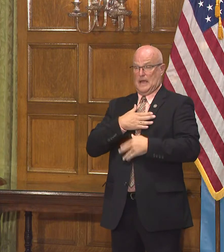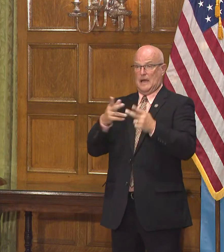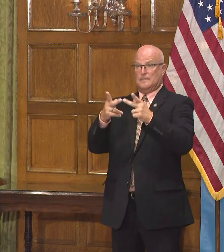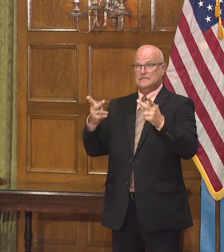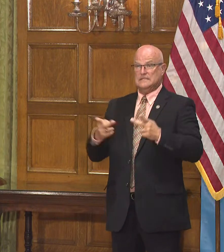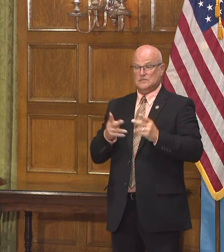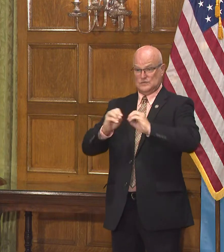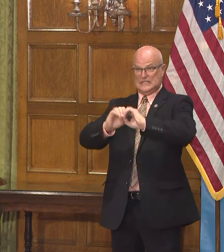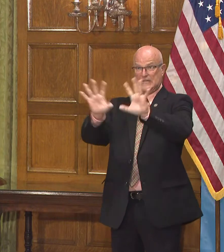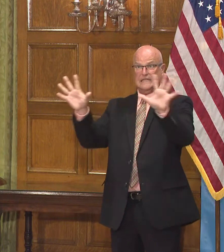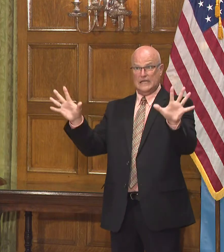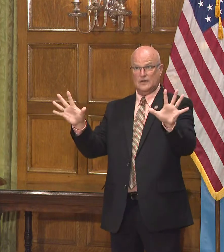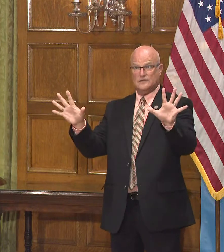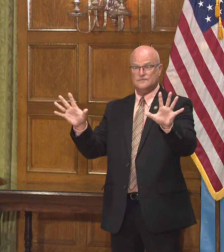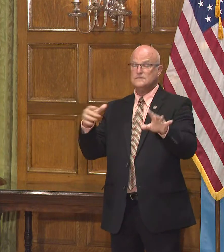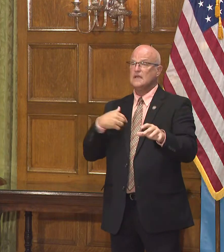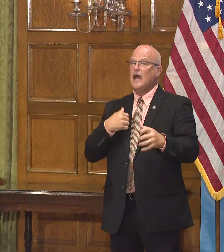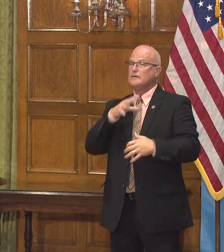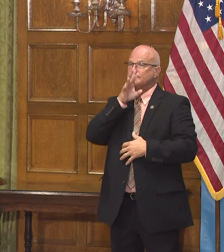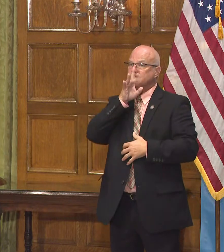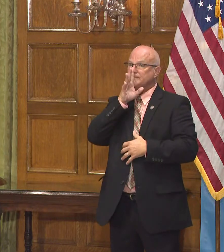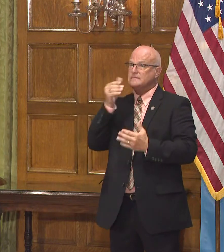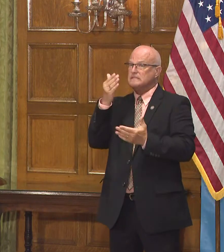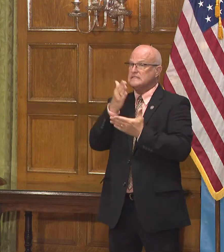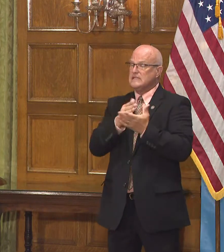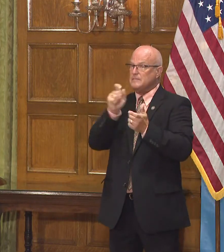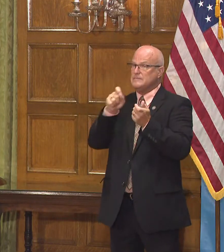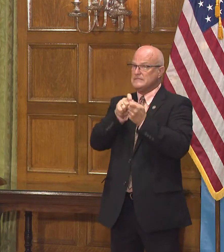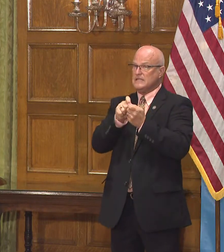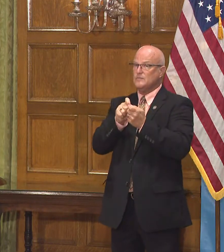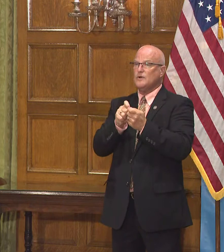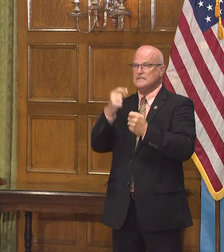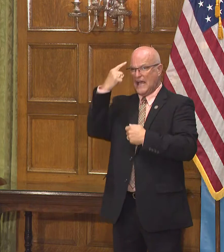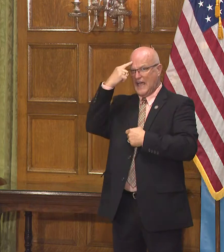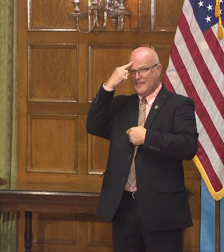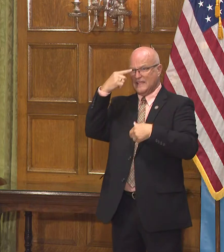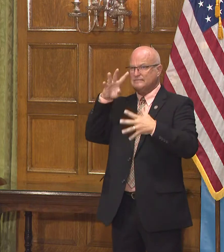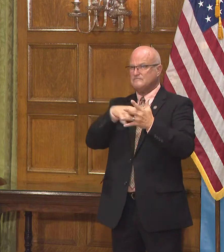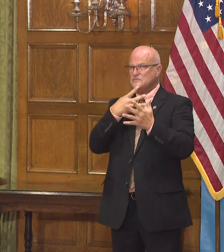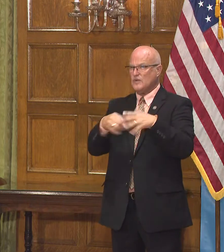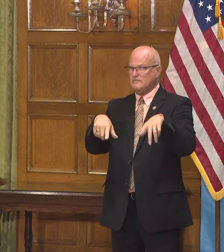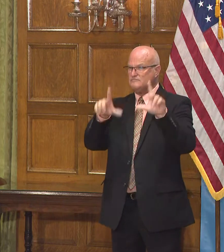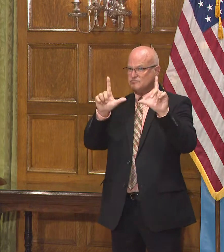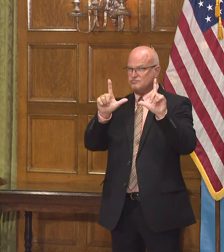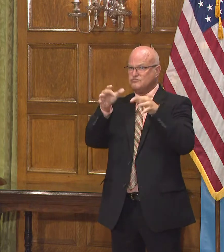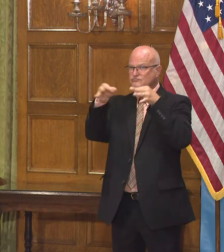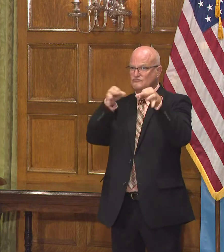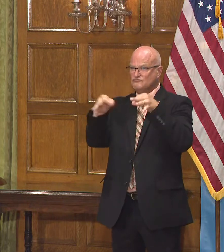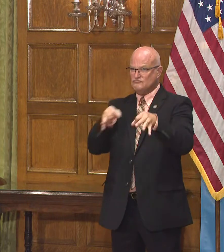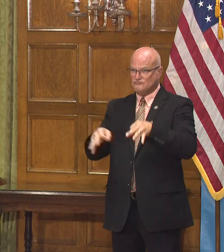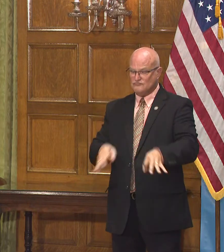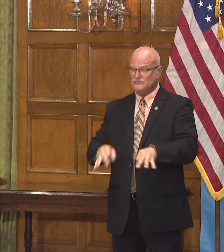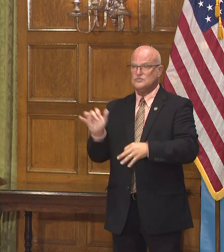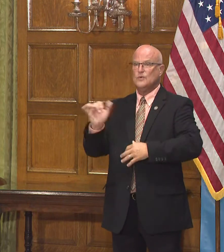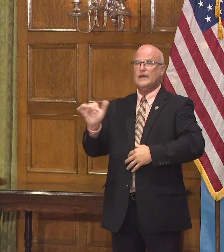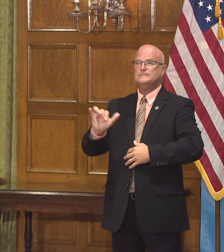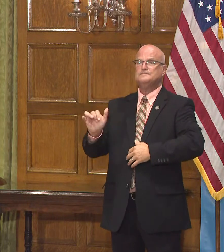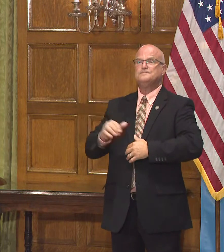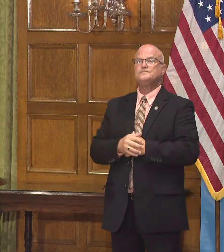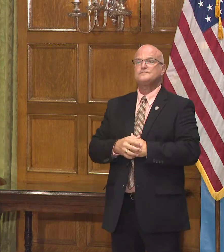was clear, and so I want to articulate some particular points. I believe there's a graphic up there that outlines this as